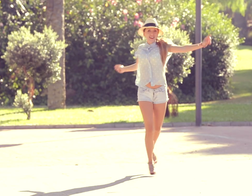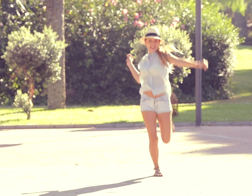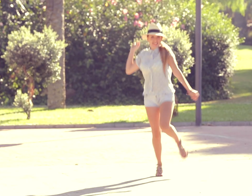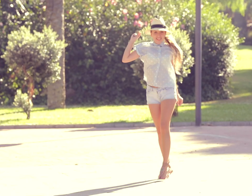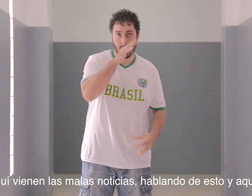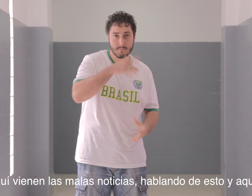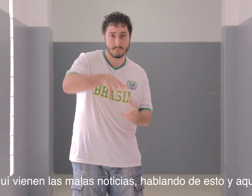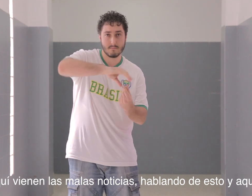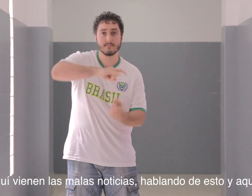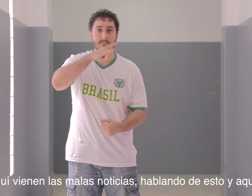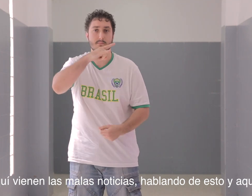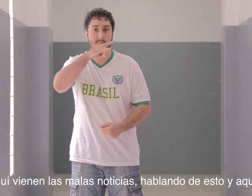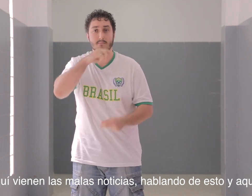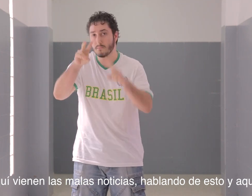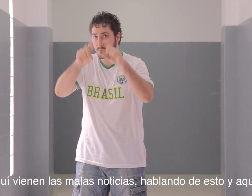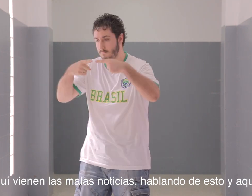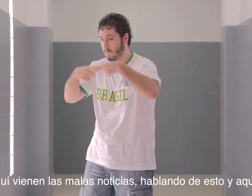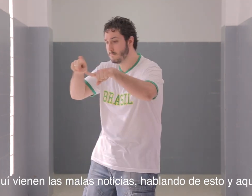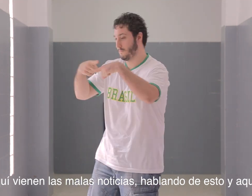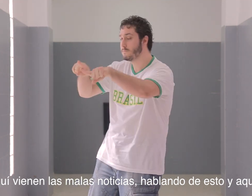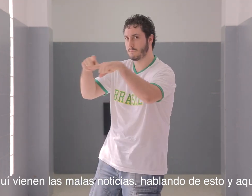Here come bad news talking this and that